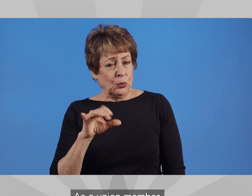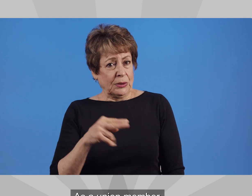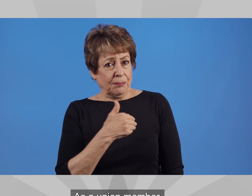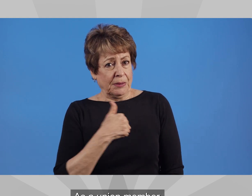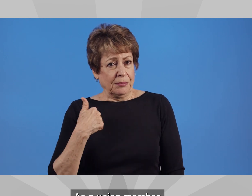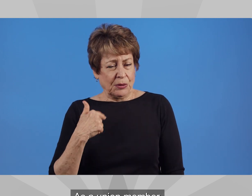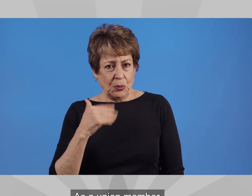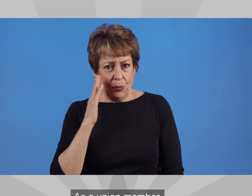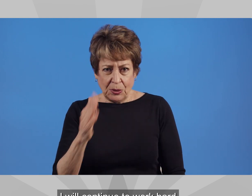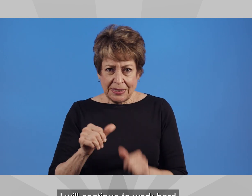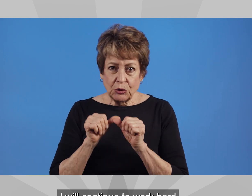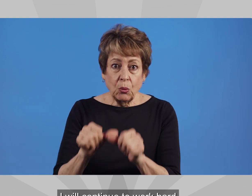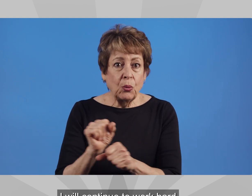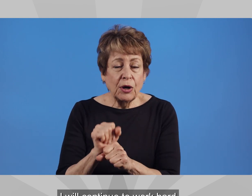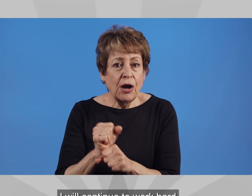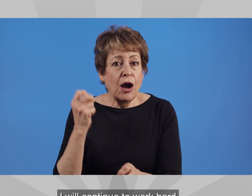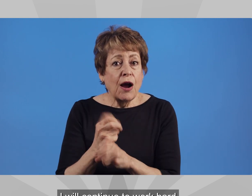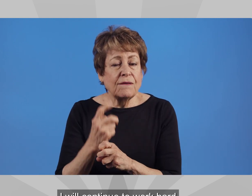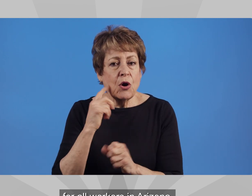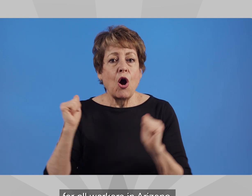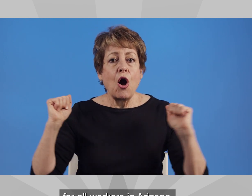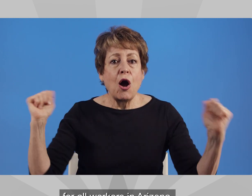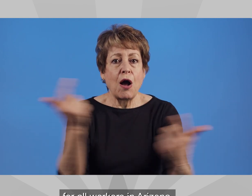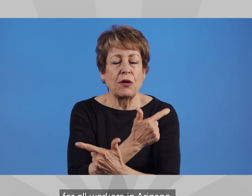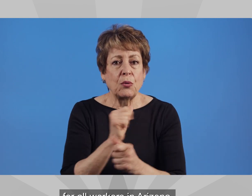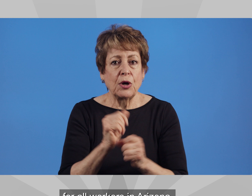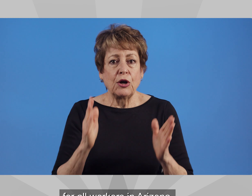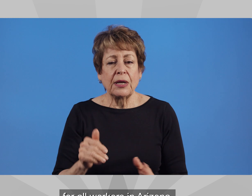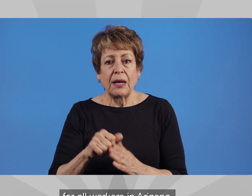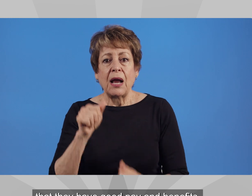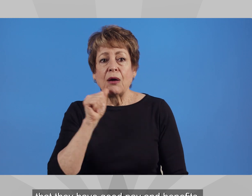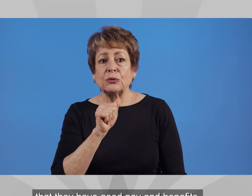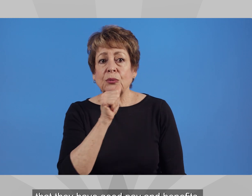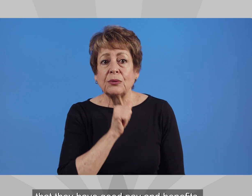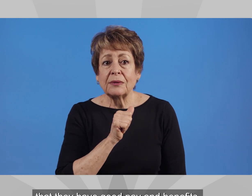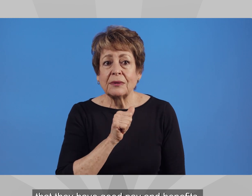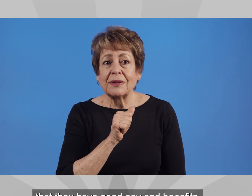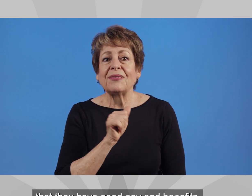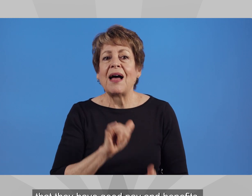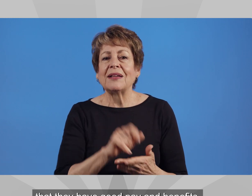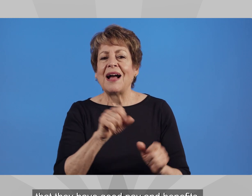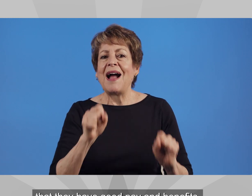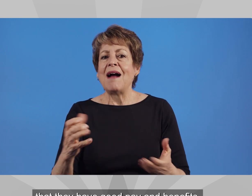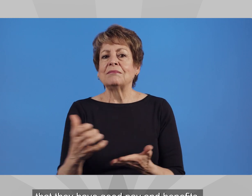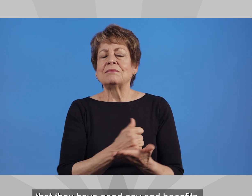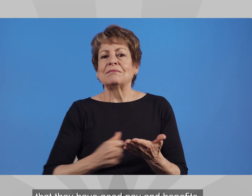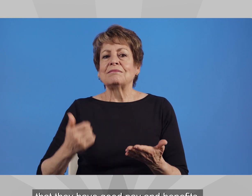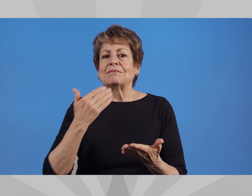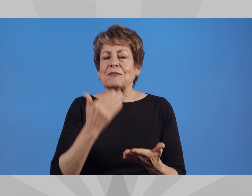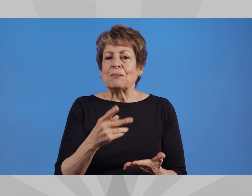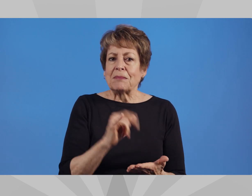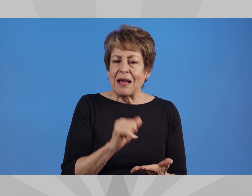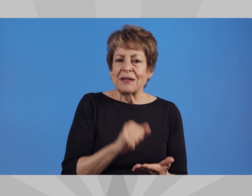As a union member, I will continue to work hard for all workers in Arizona that they have good pay and